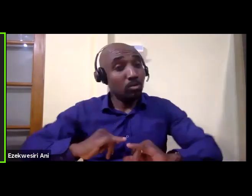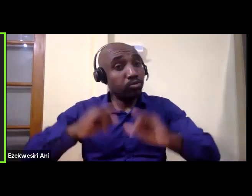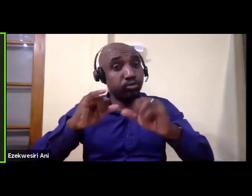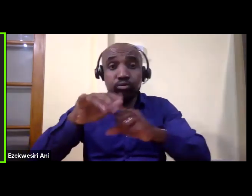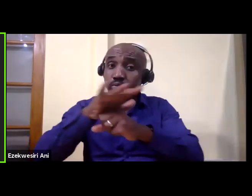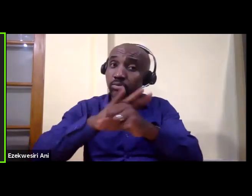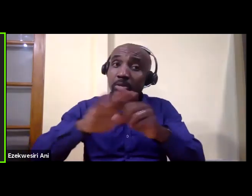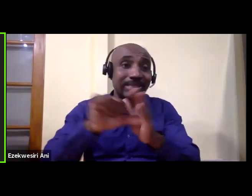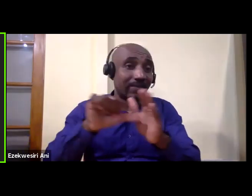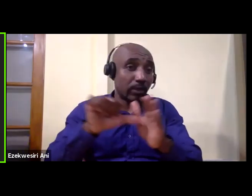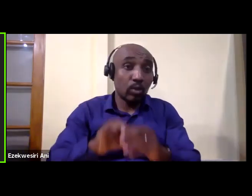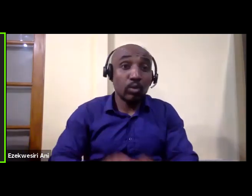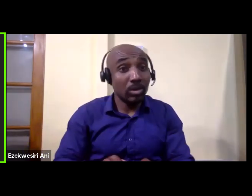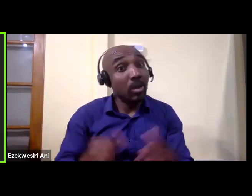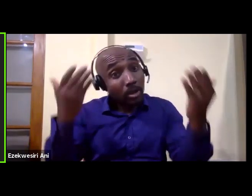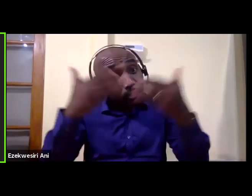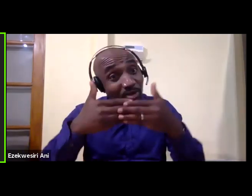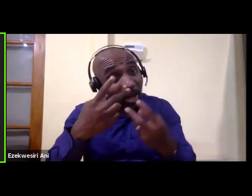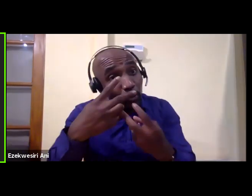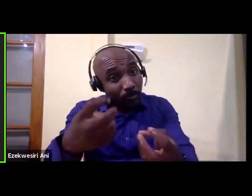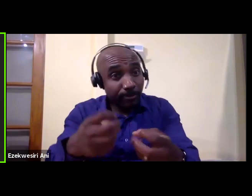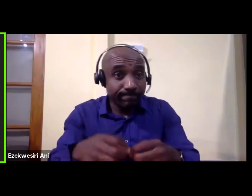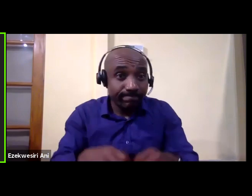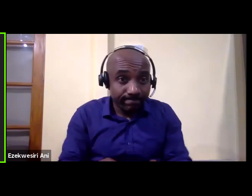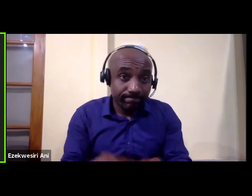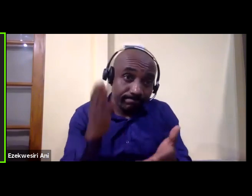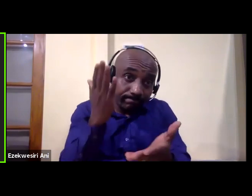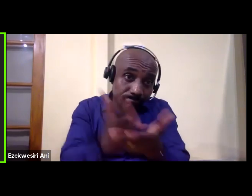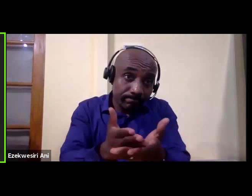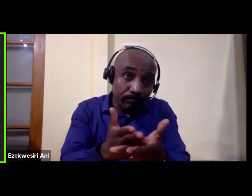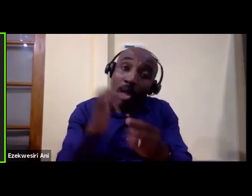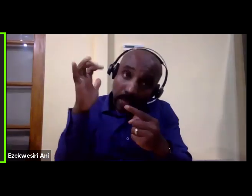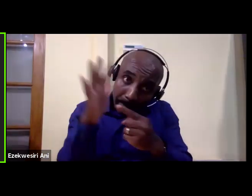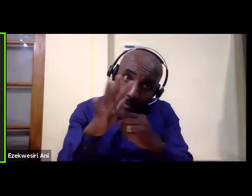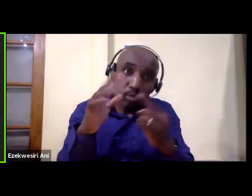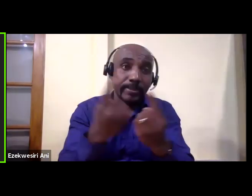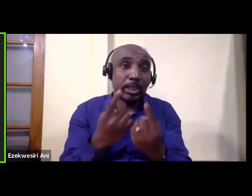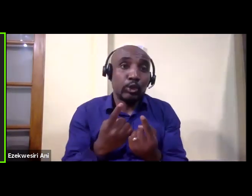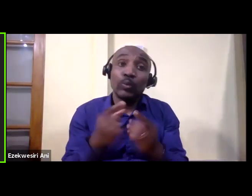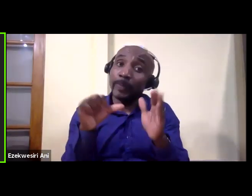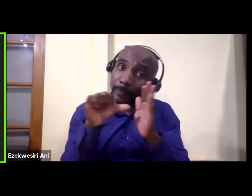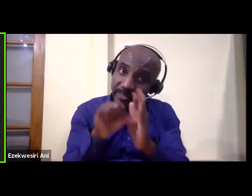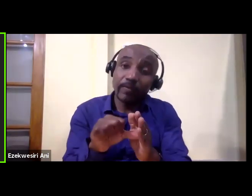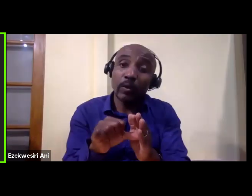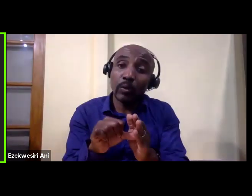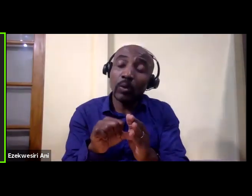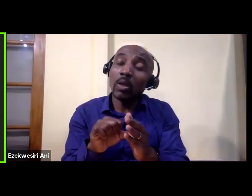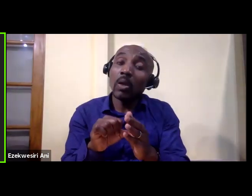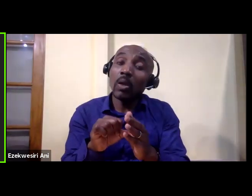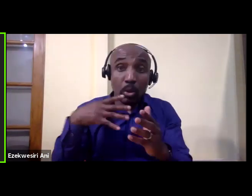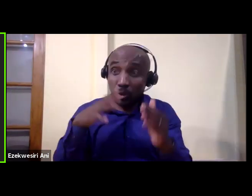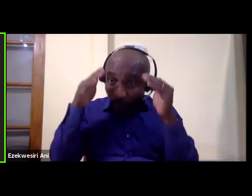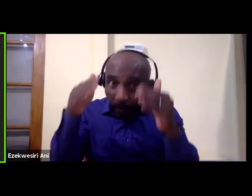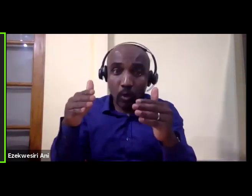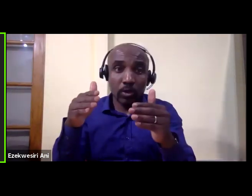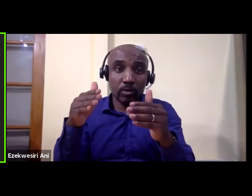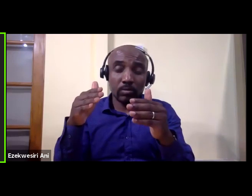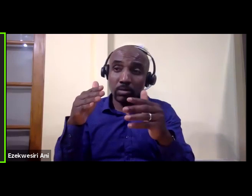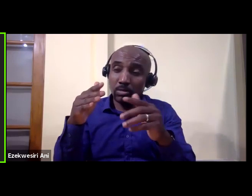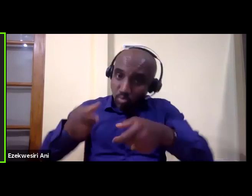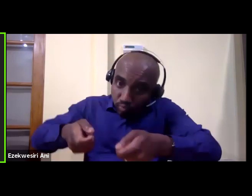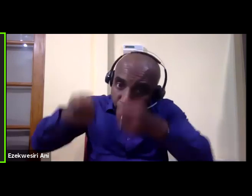because as you've heard this evening, and as you can see, this is a very important issue that we're discussing and that we're drawing attention to. And we've certainly had